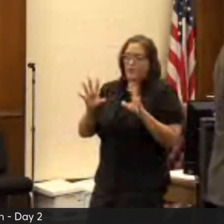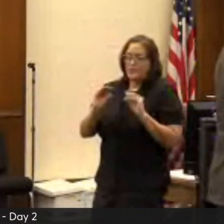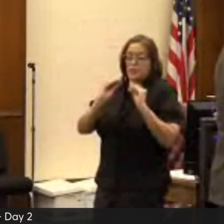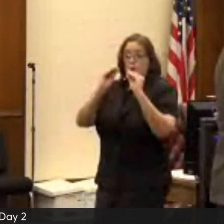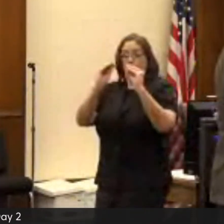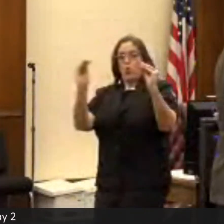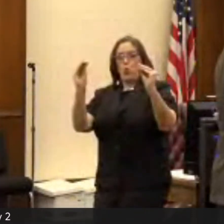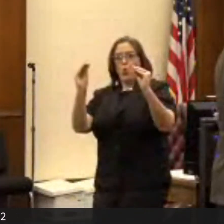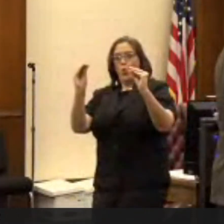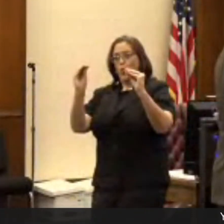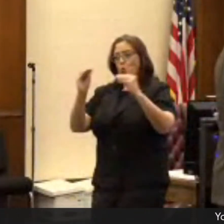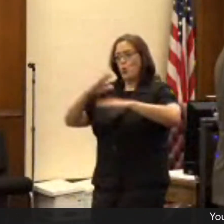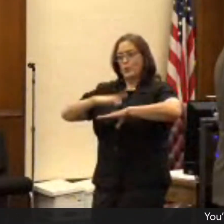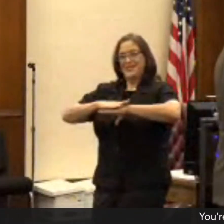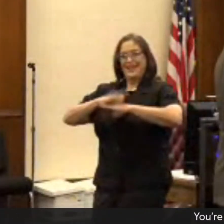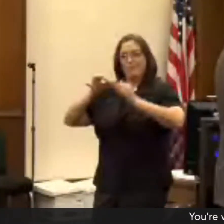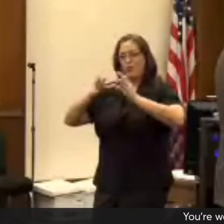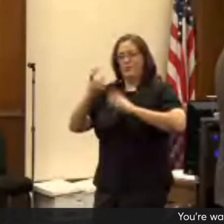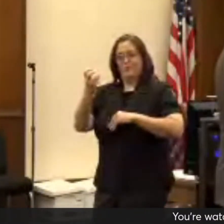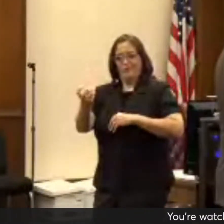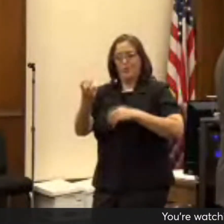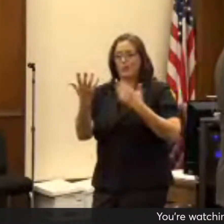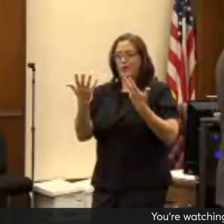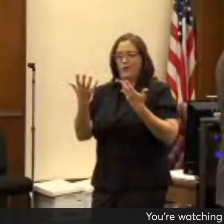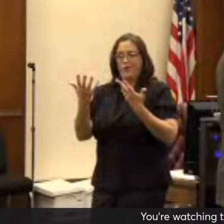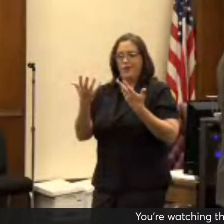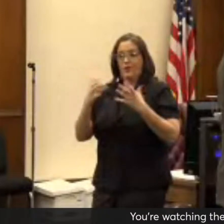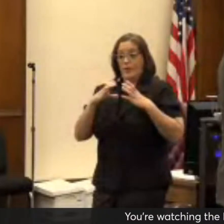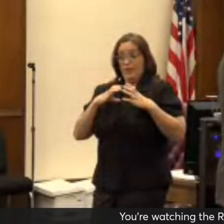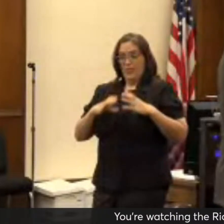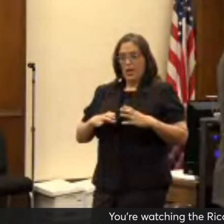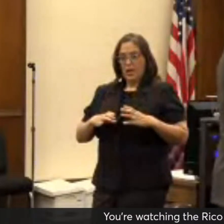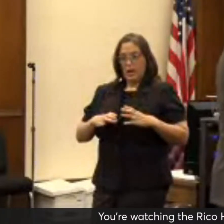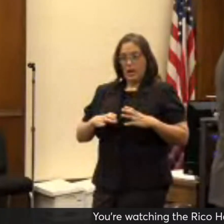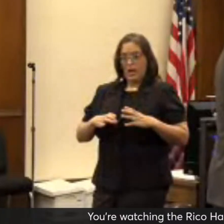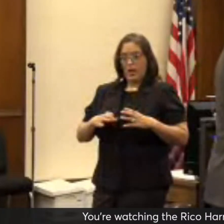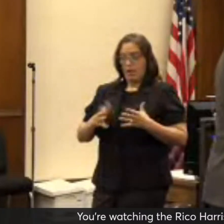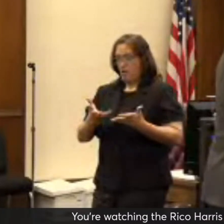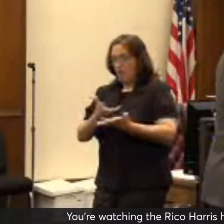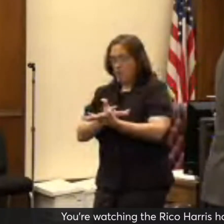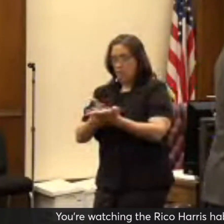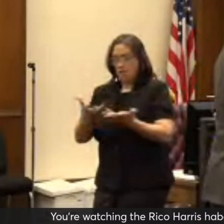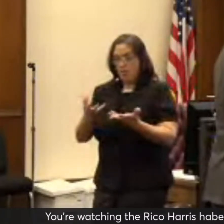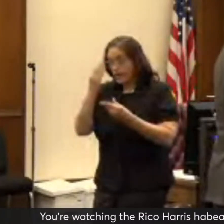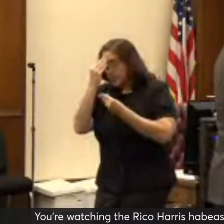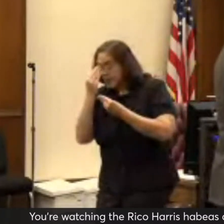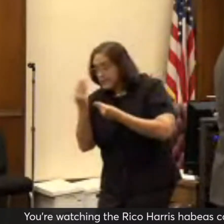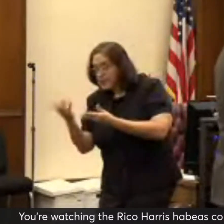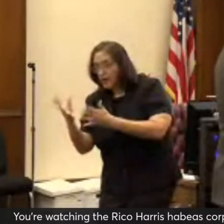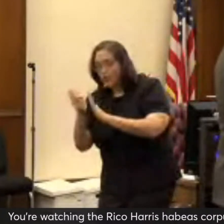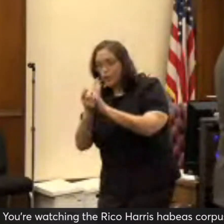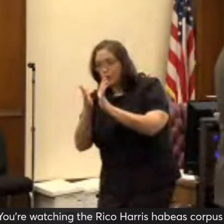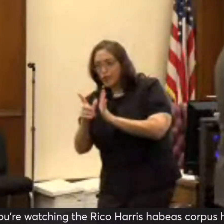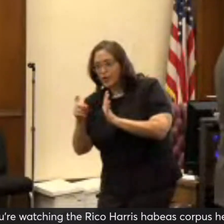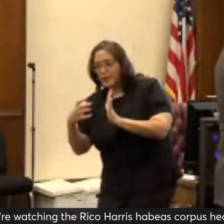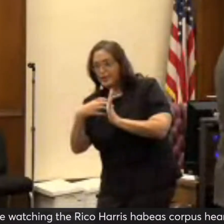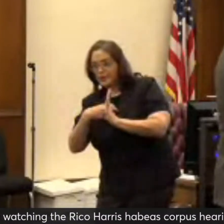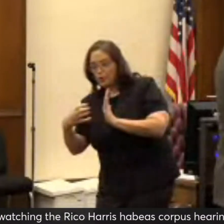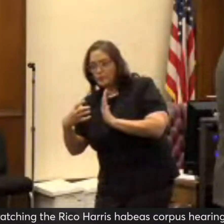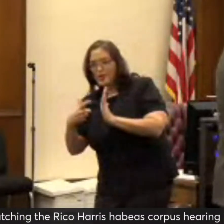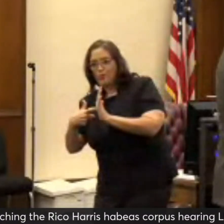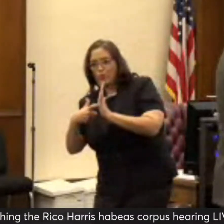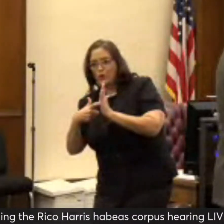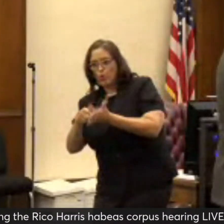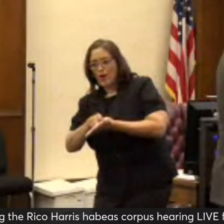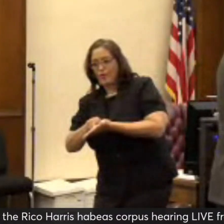interpreter, the ability of a client to convey to the attorney to object is on paper. Is that